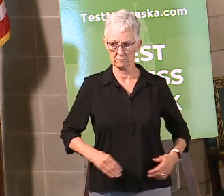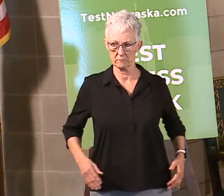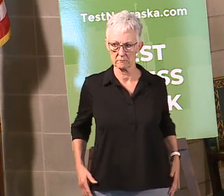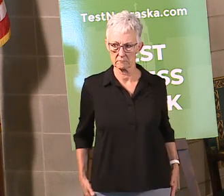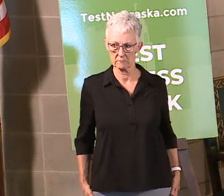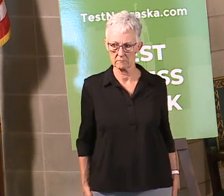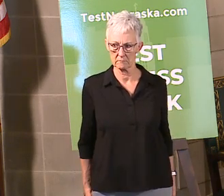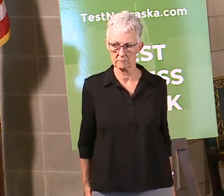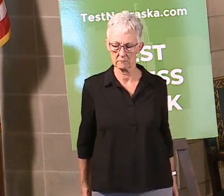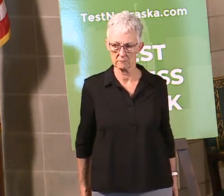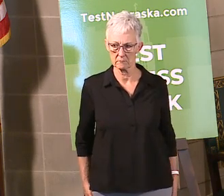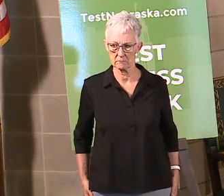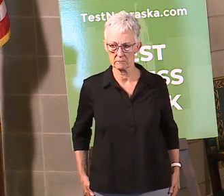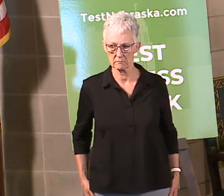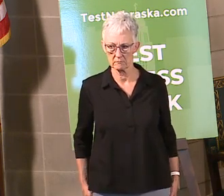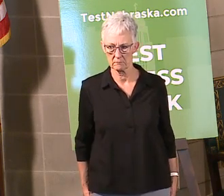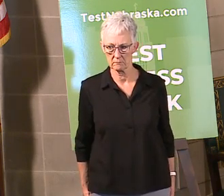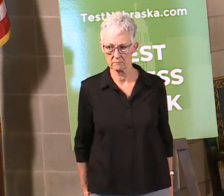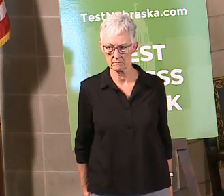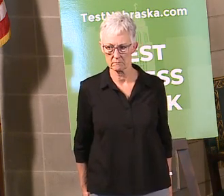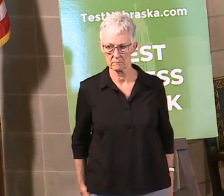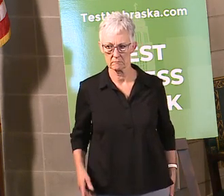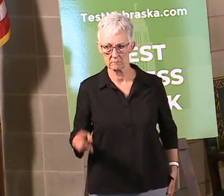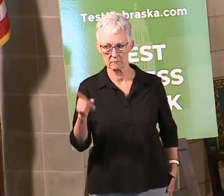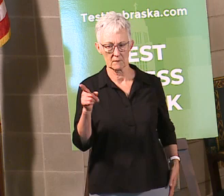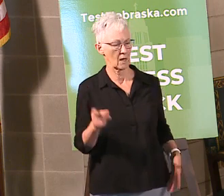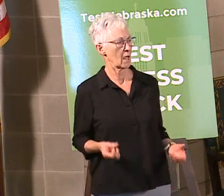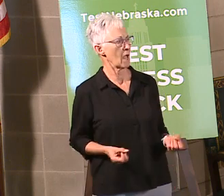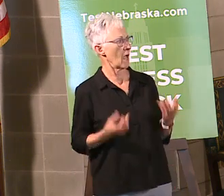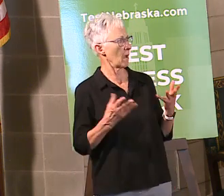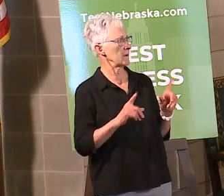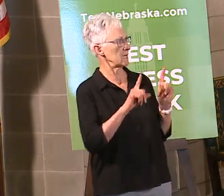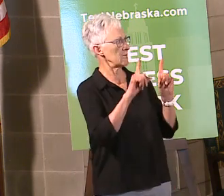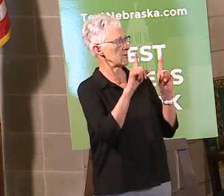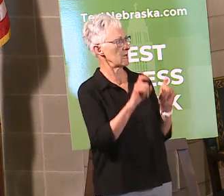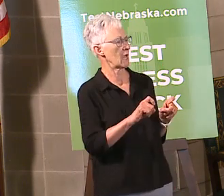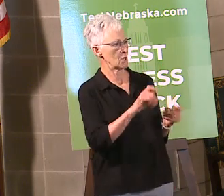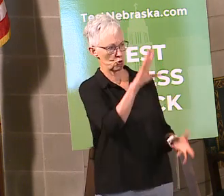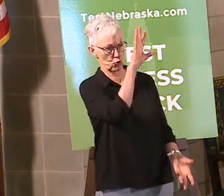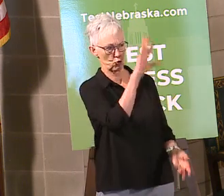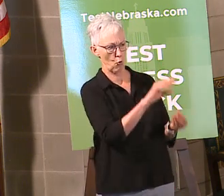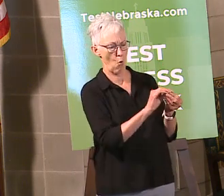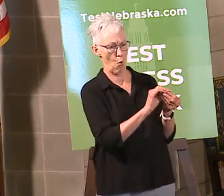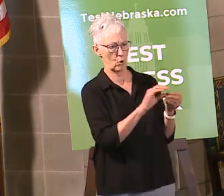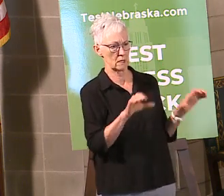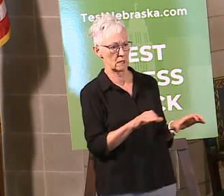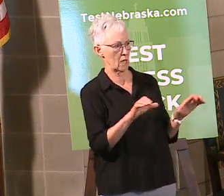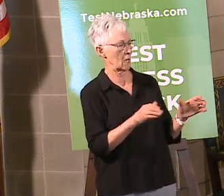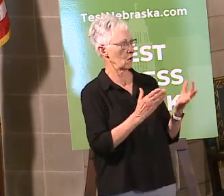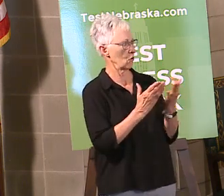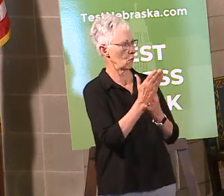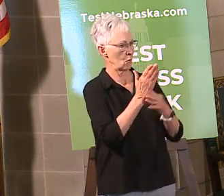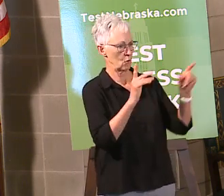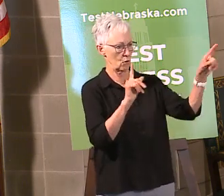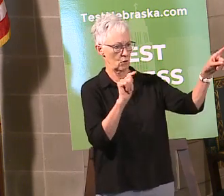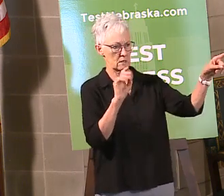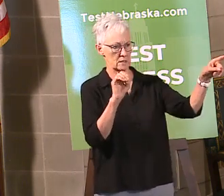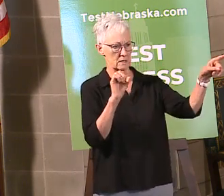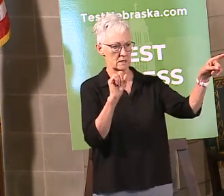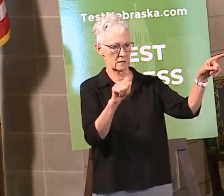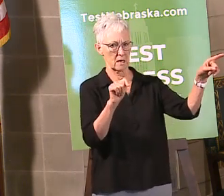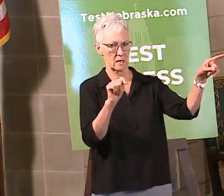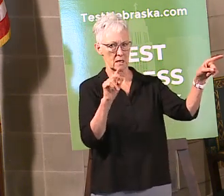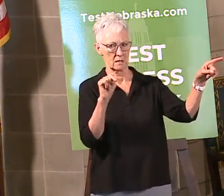been done strictly through Test Nebraska? Do we have a test, Dr. Antone, do you have a number for